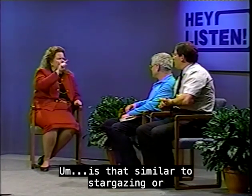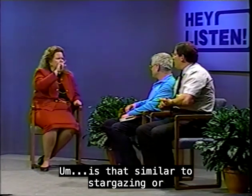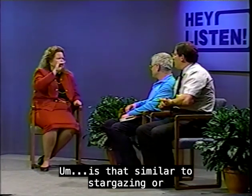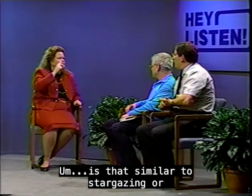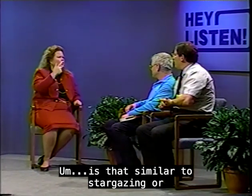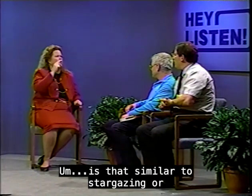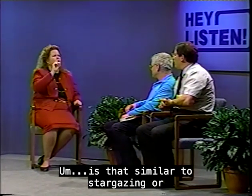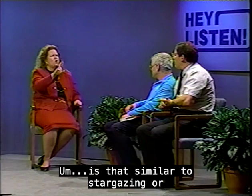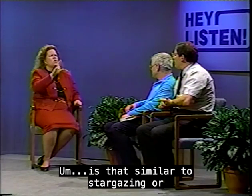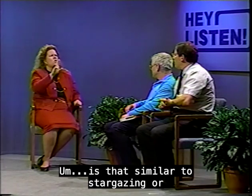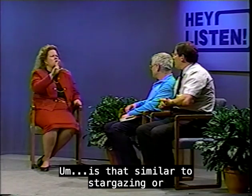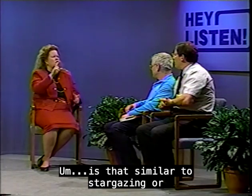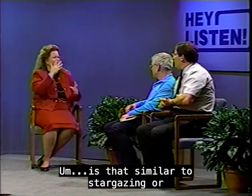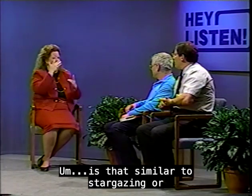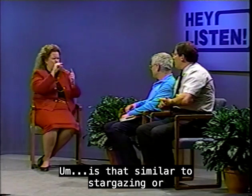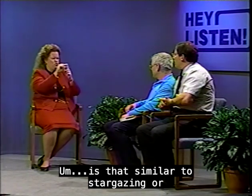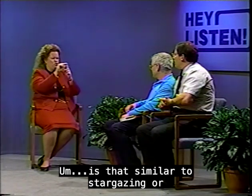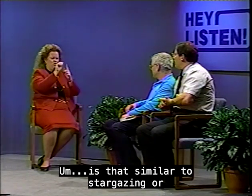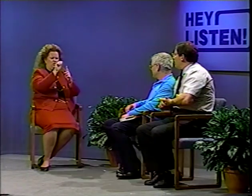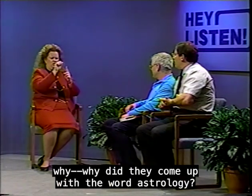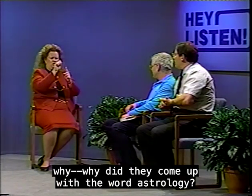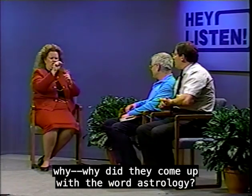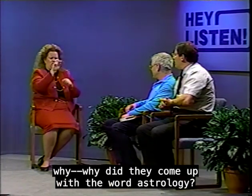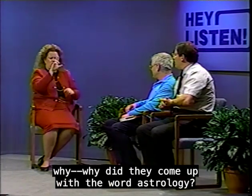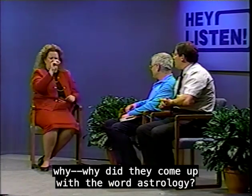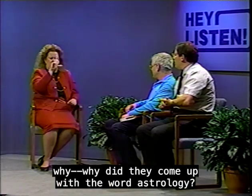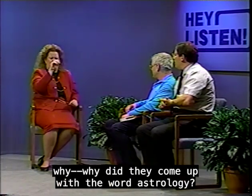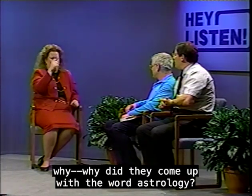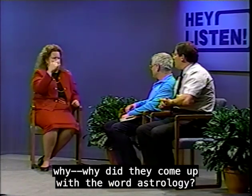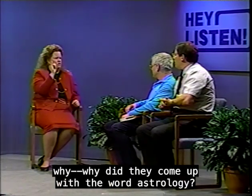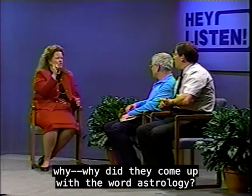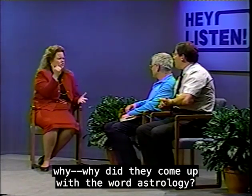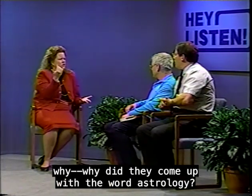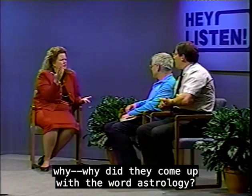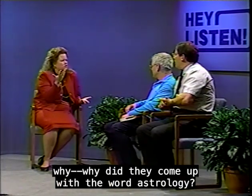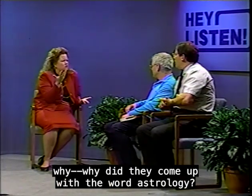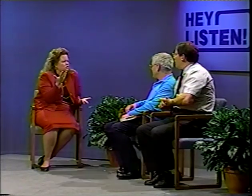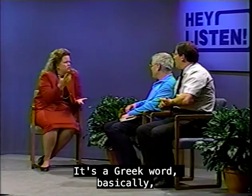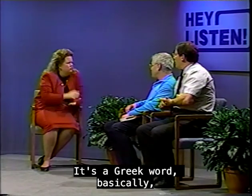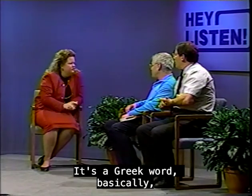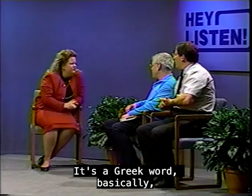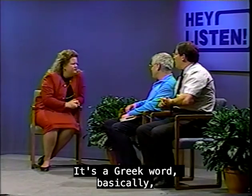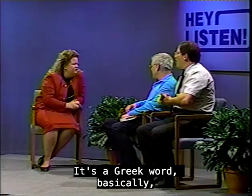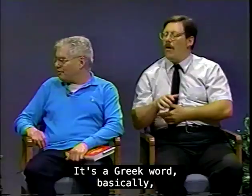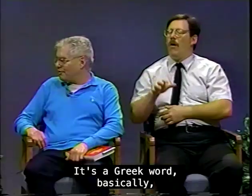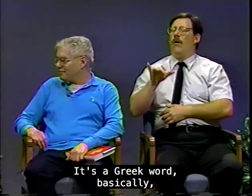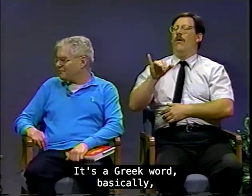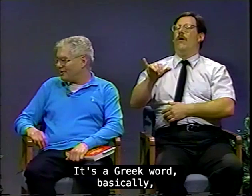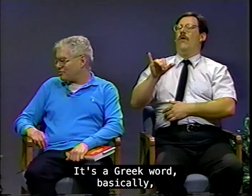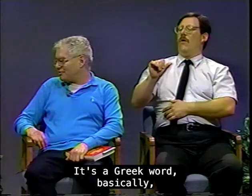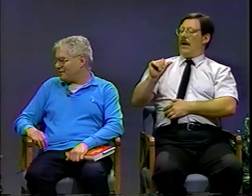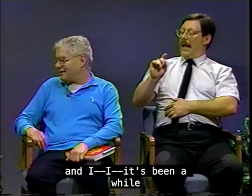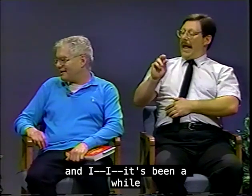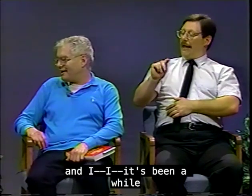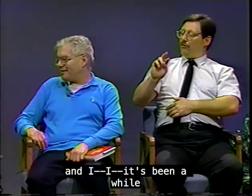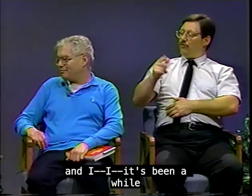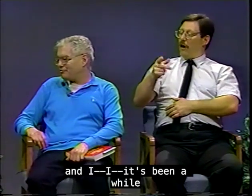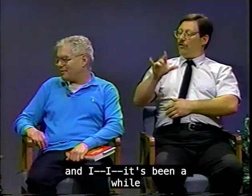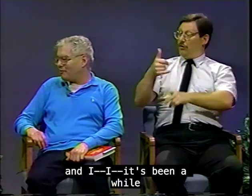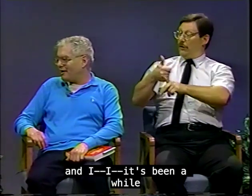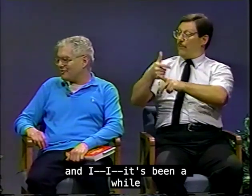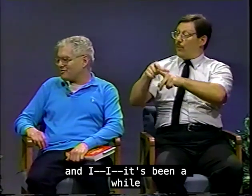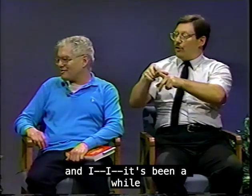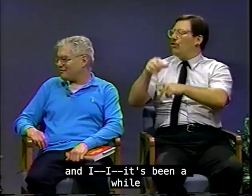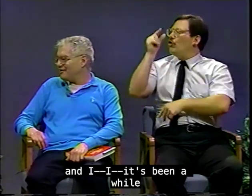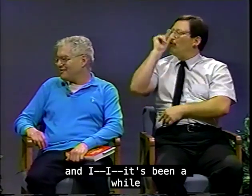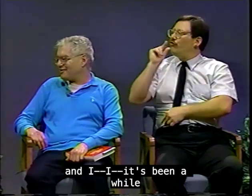is that similar to stargazing, or why did they come up with the word astrology? It's a Greek word, basically, and it's